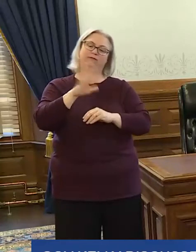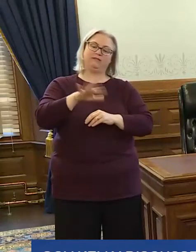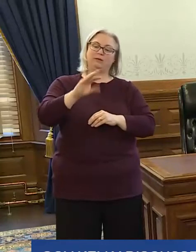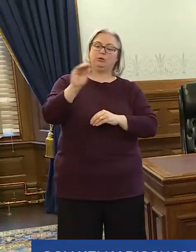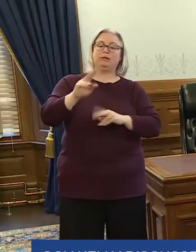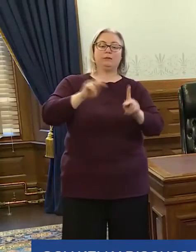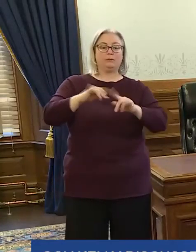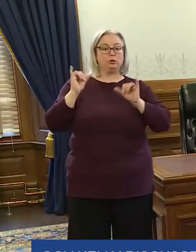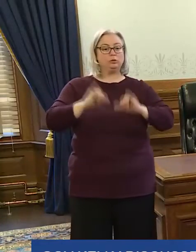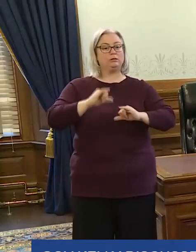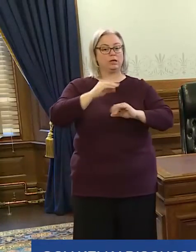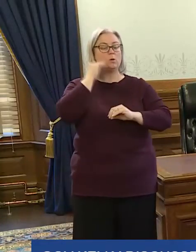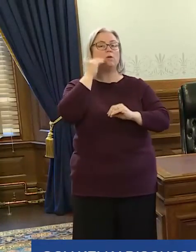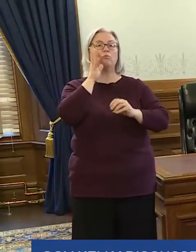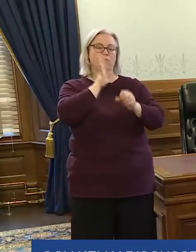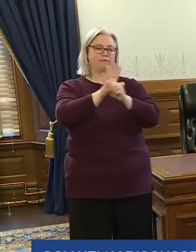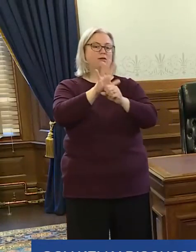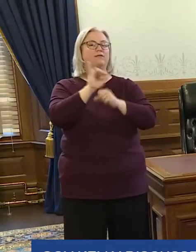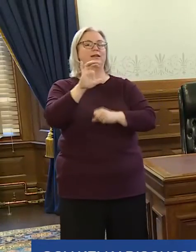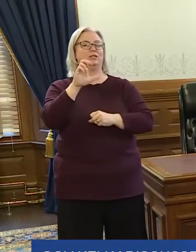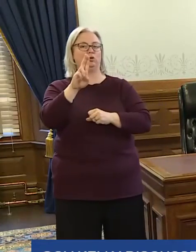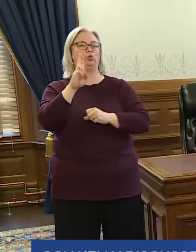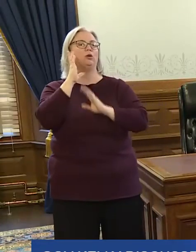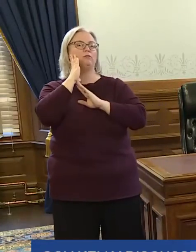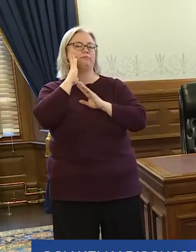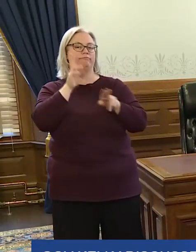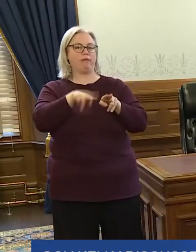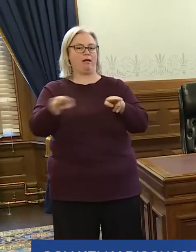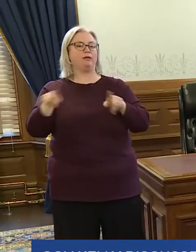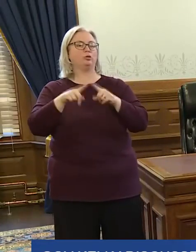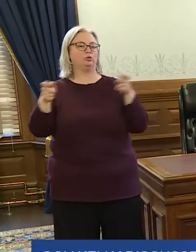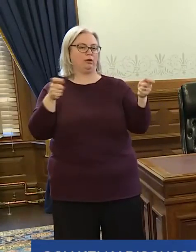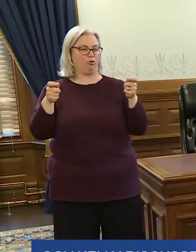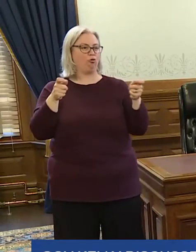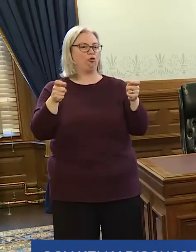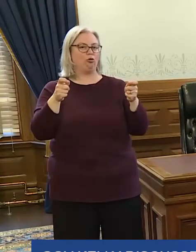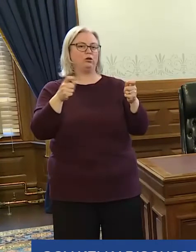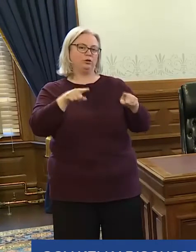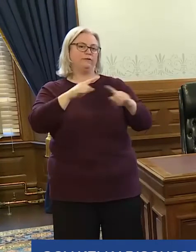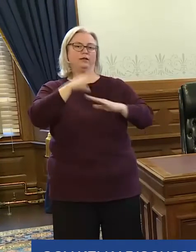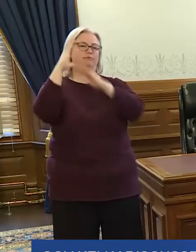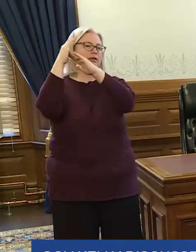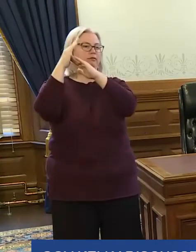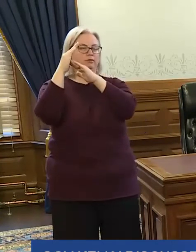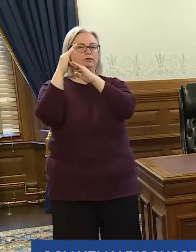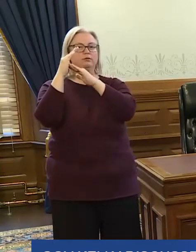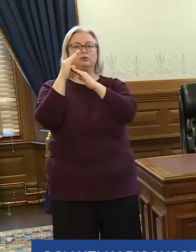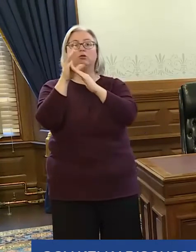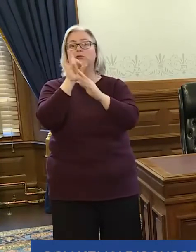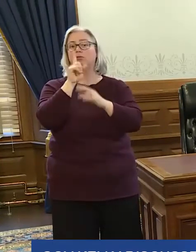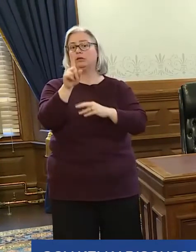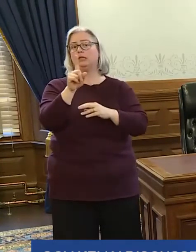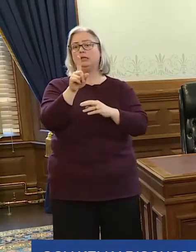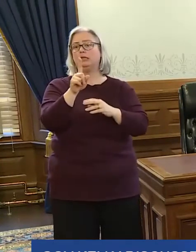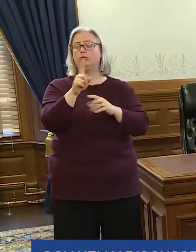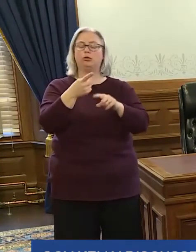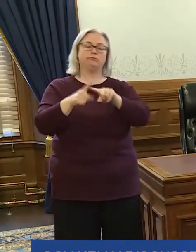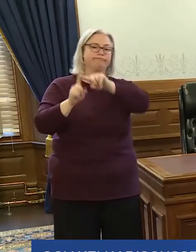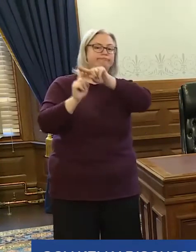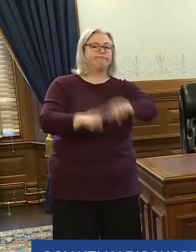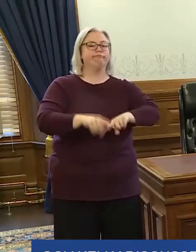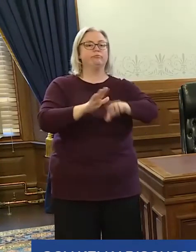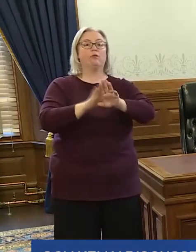enough ICU beds to handle even the peak. So it really, we're very dependent